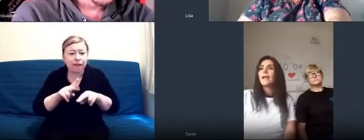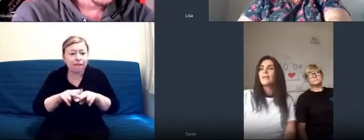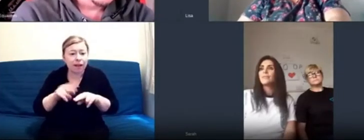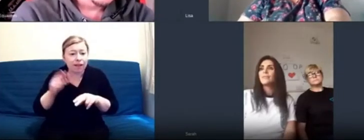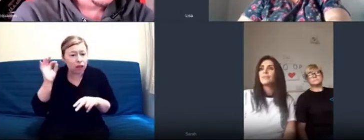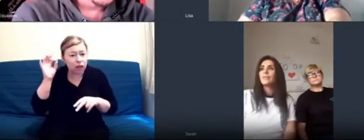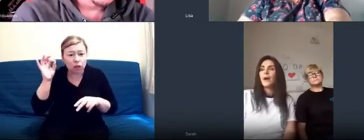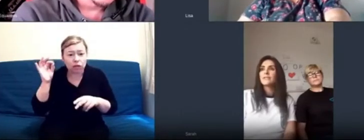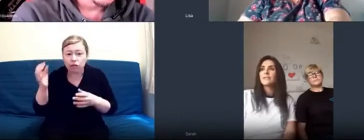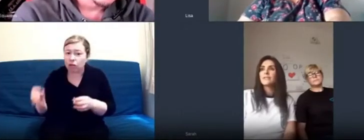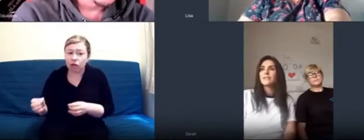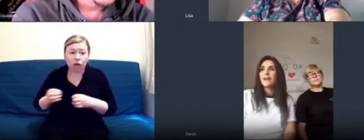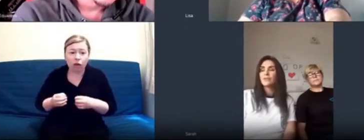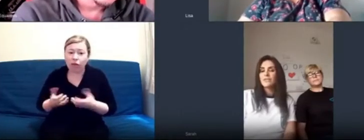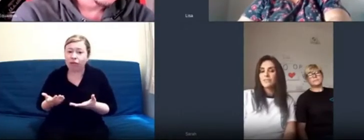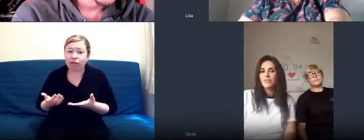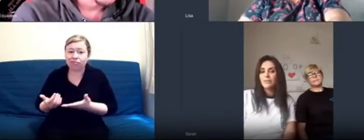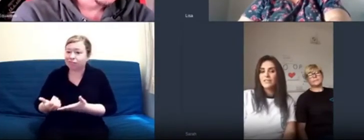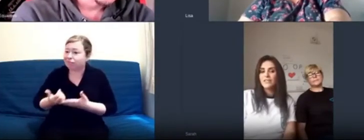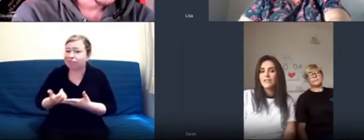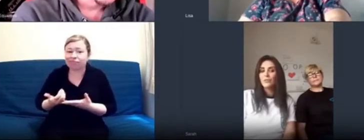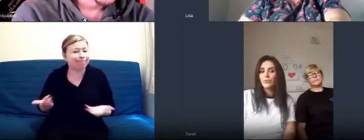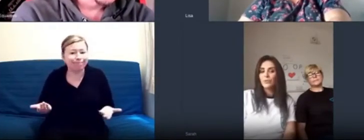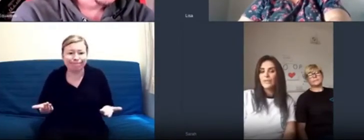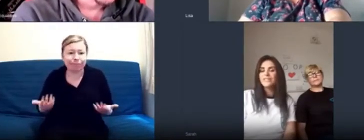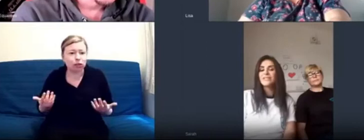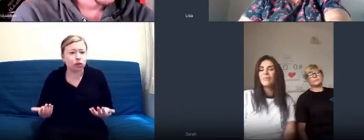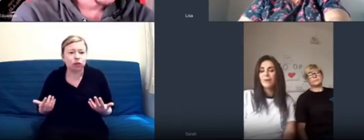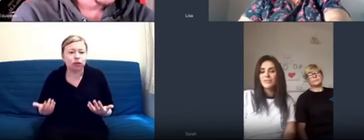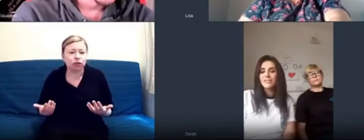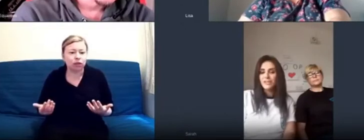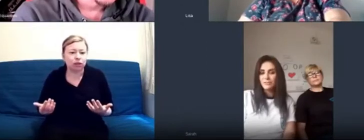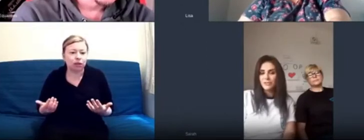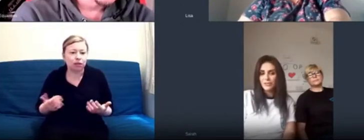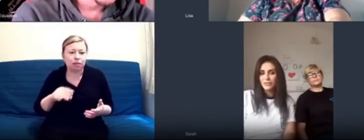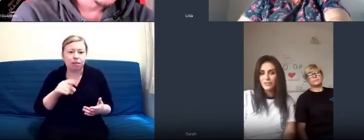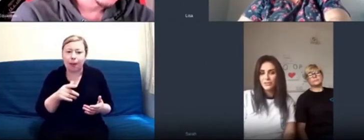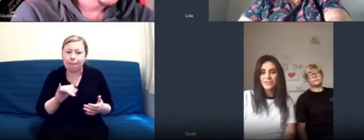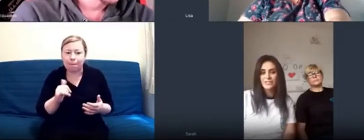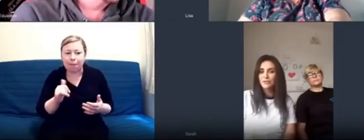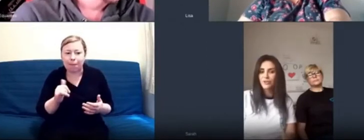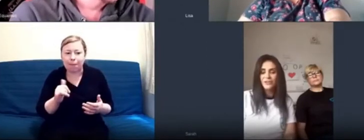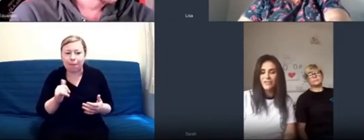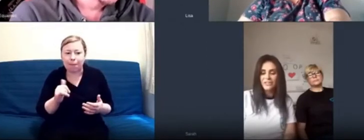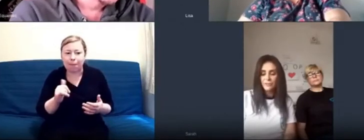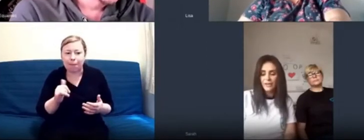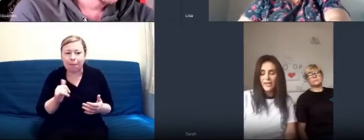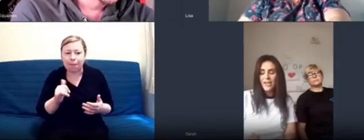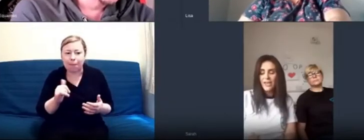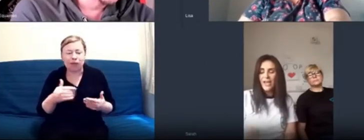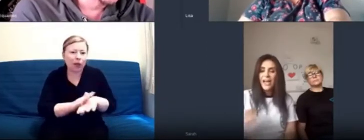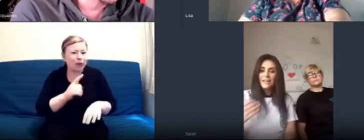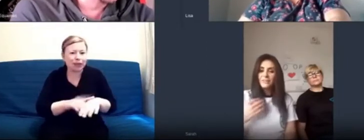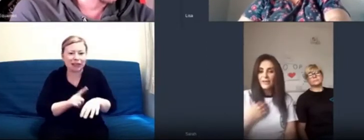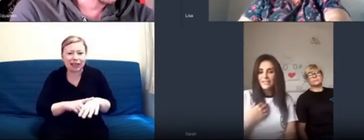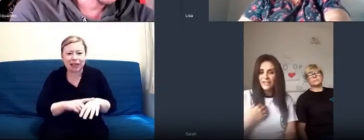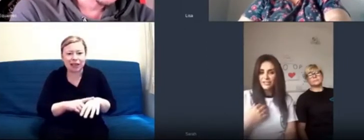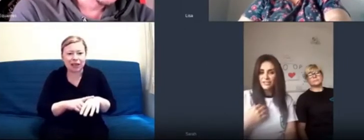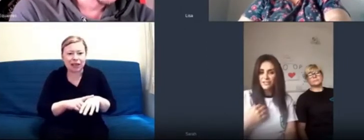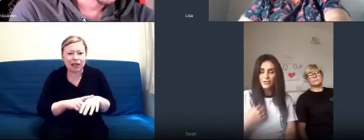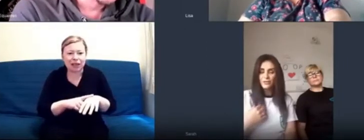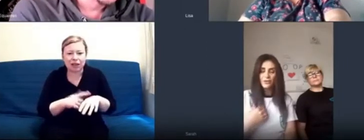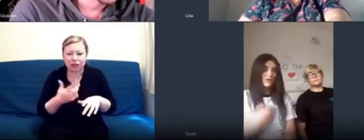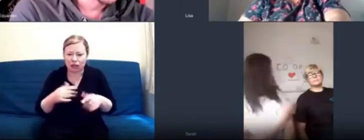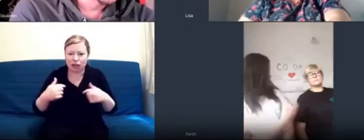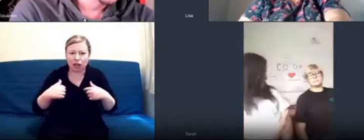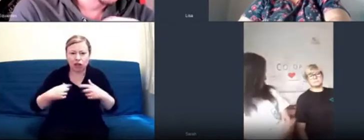Council. But that would be something that would take weeks and months to come to some sort of an arrangement. Mm-hmm. And the